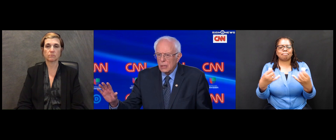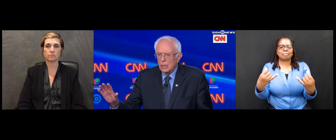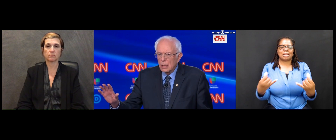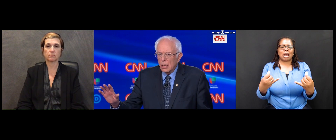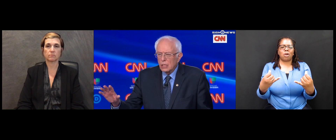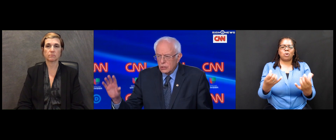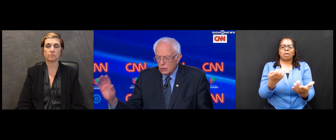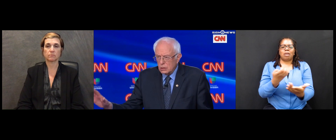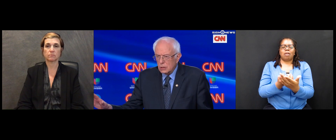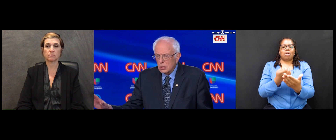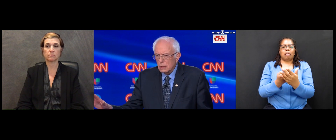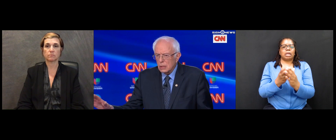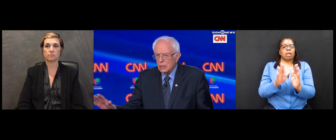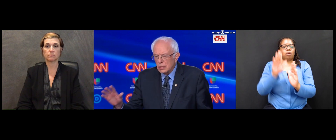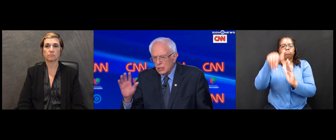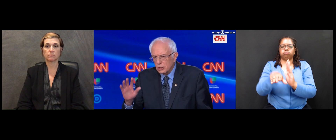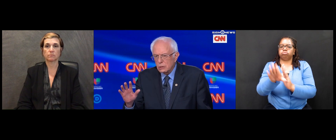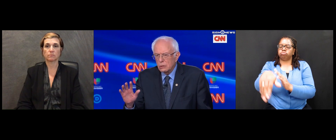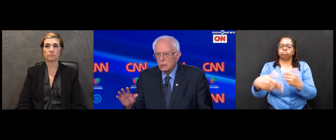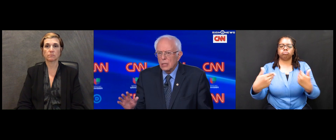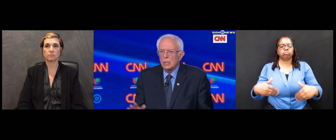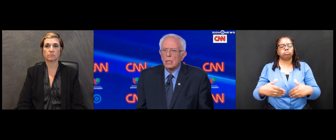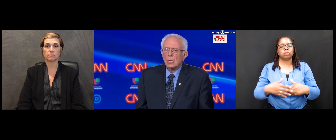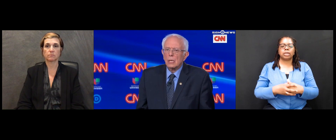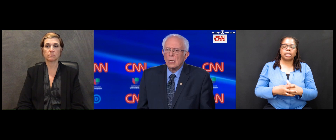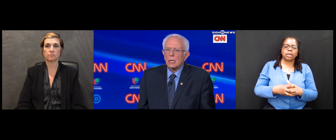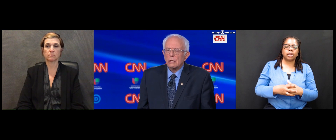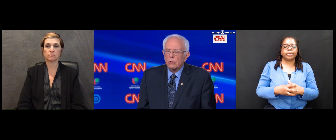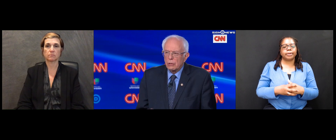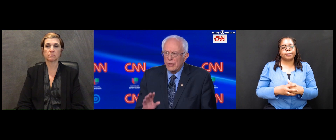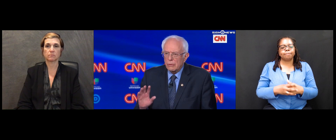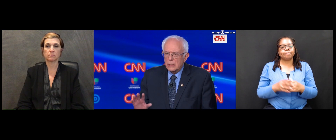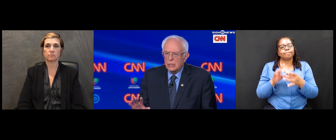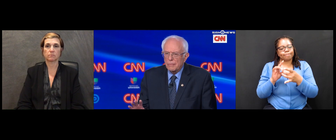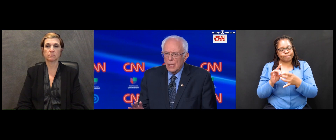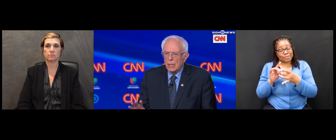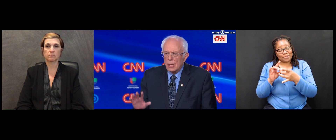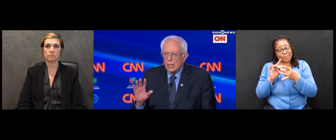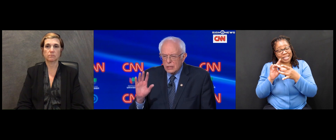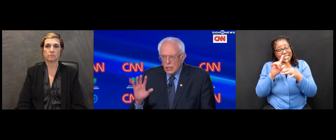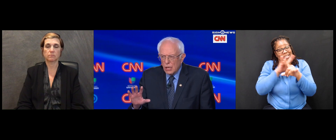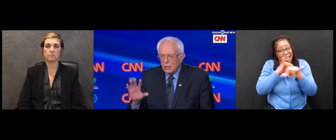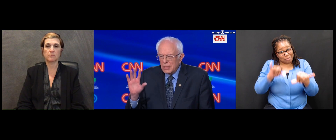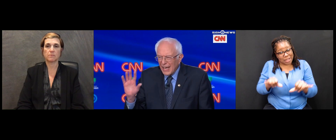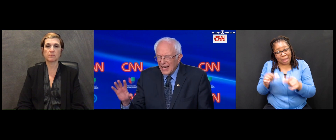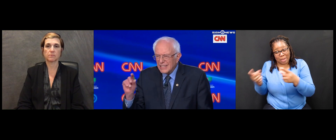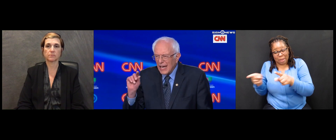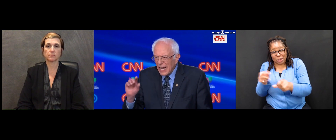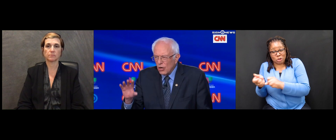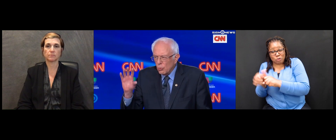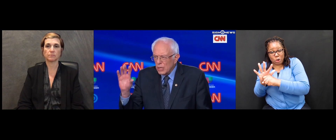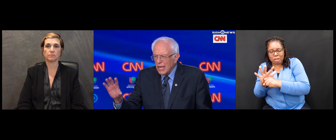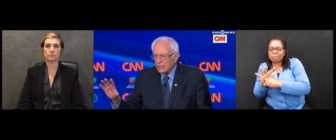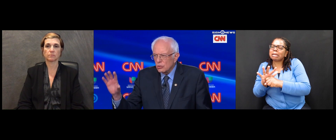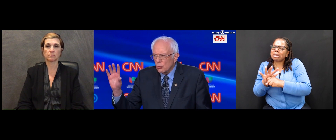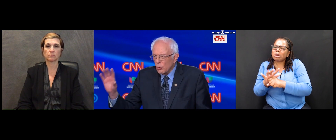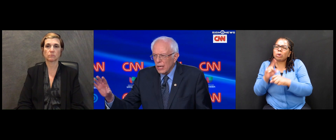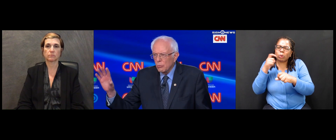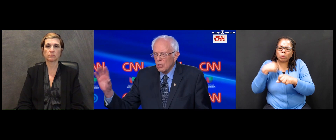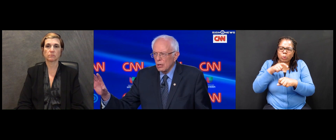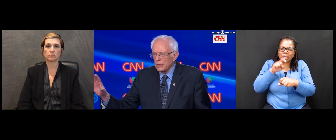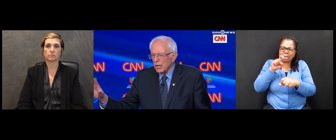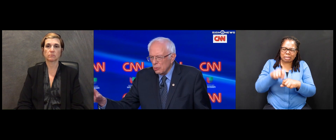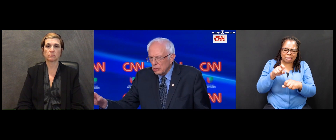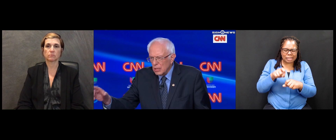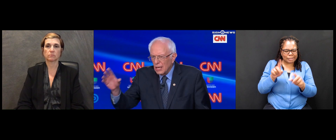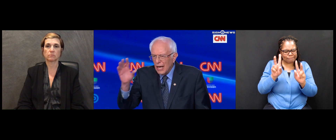economic uncertainty, in addition to the coronavirus, it is time to ask how we get to where